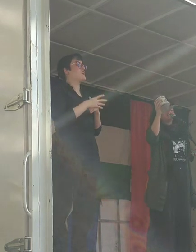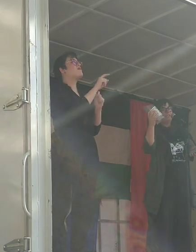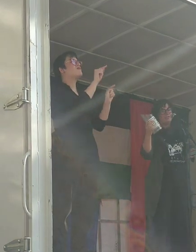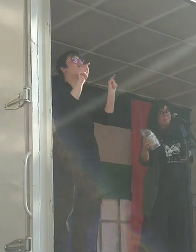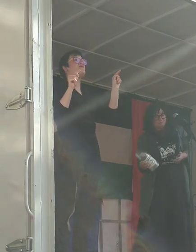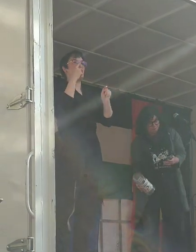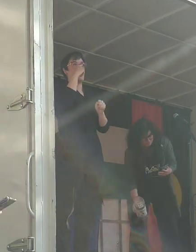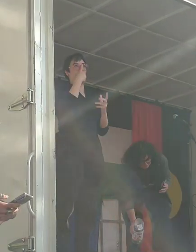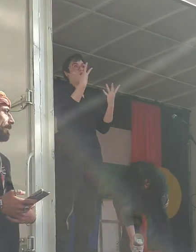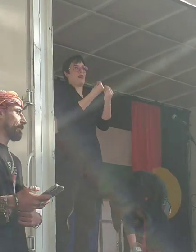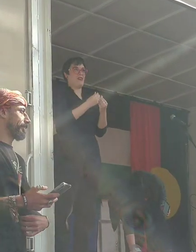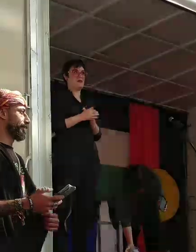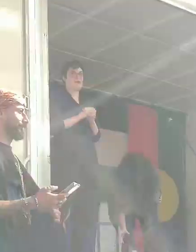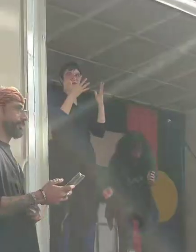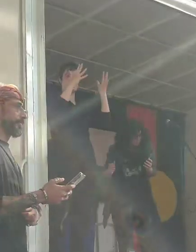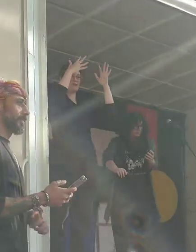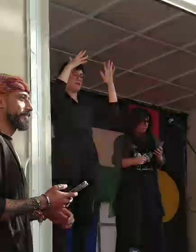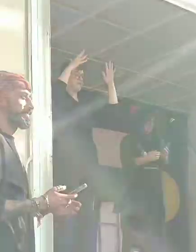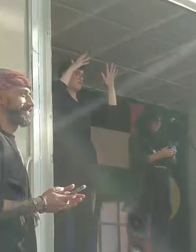these containers.